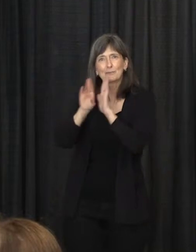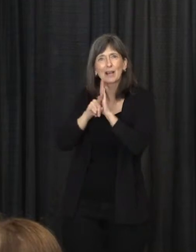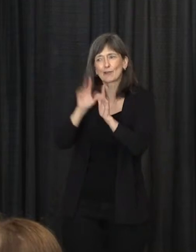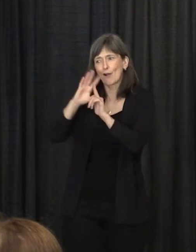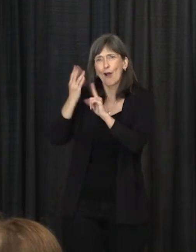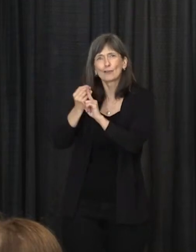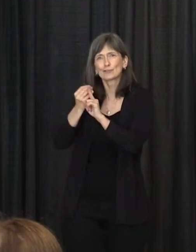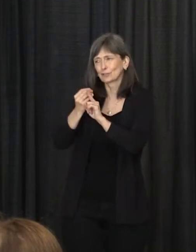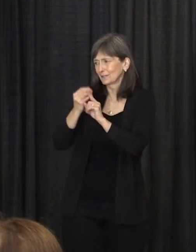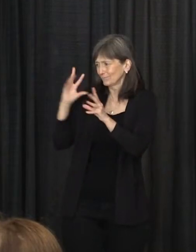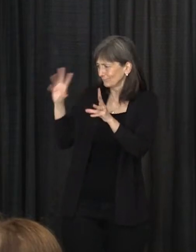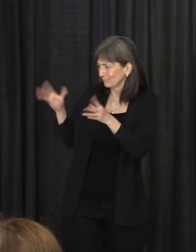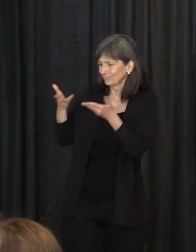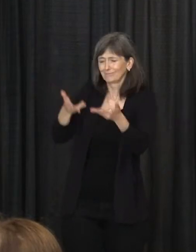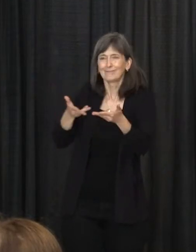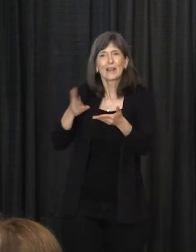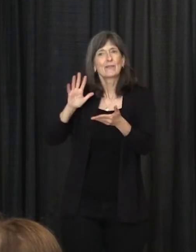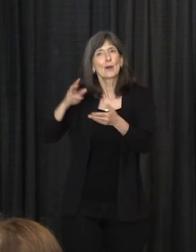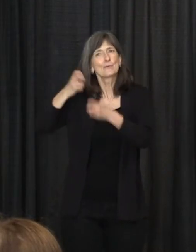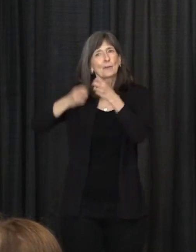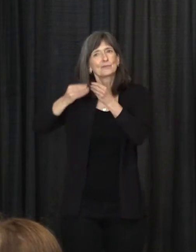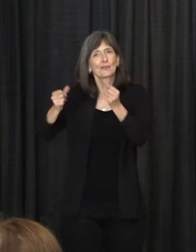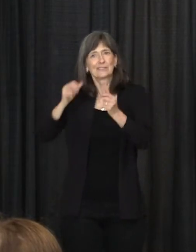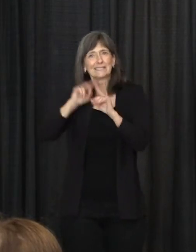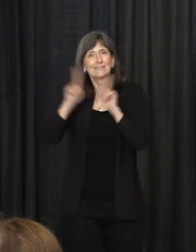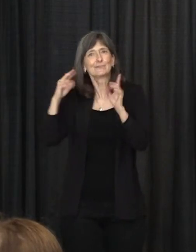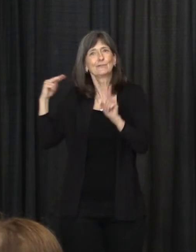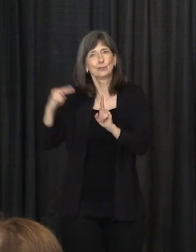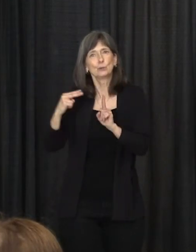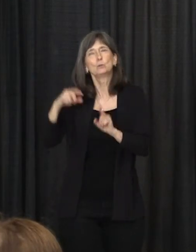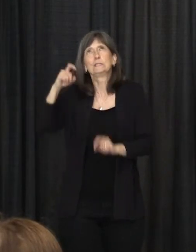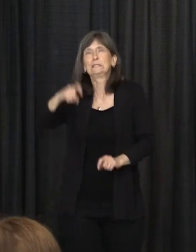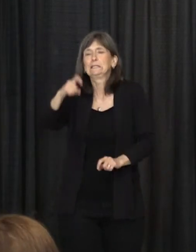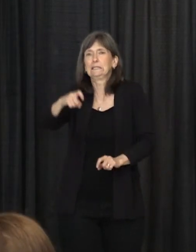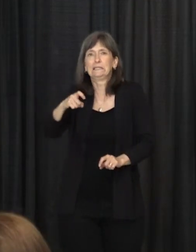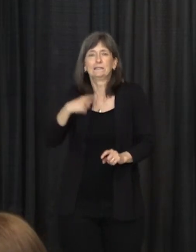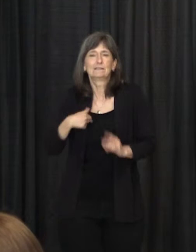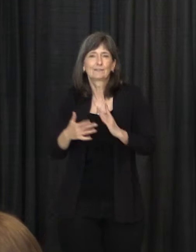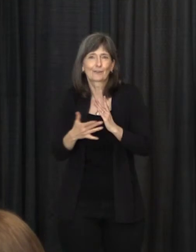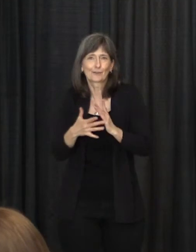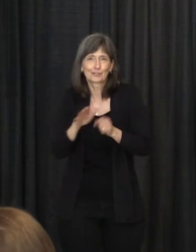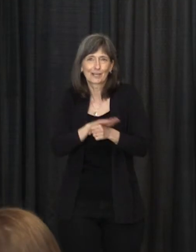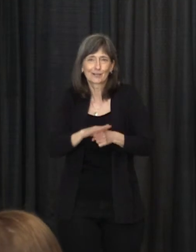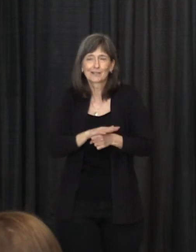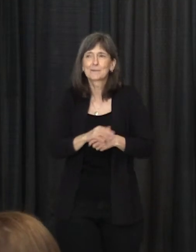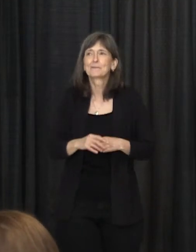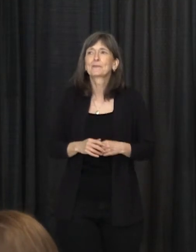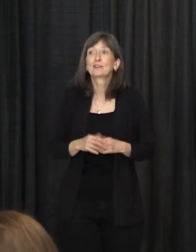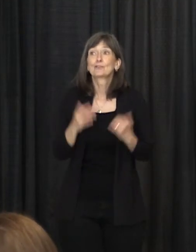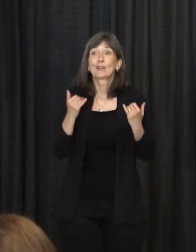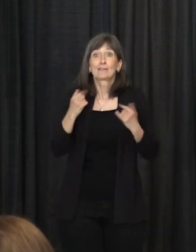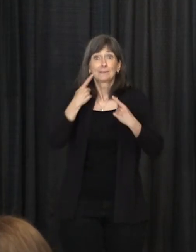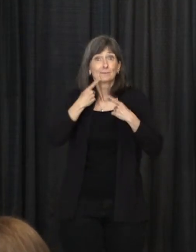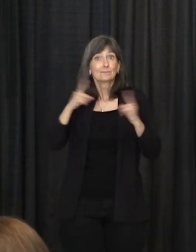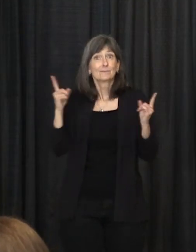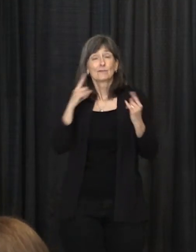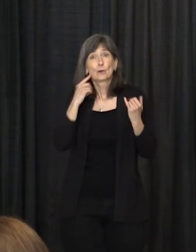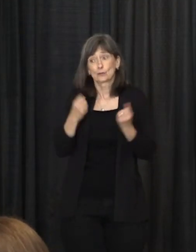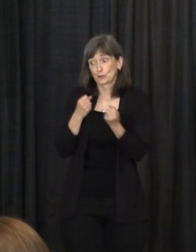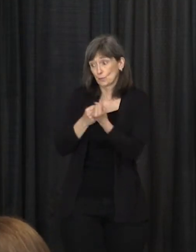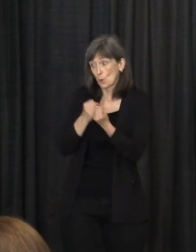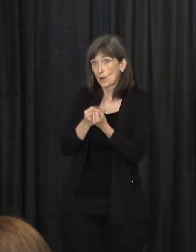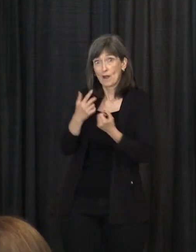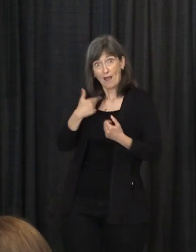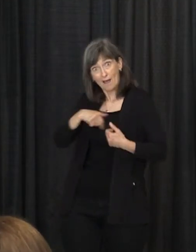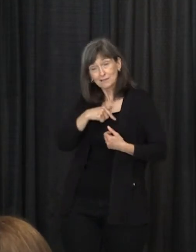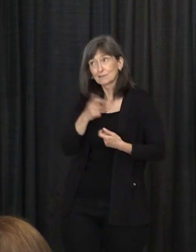think about problems in a different way. So we are really thrilled to see the announcements being made today to support that talent